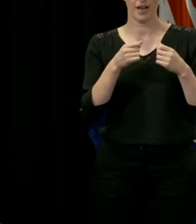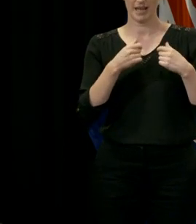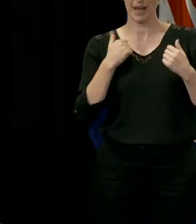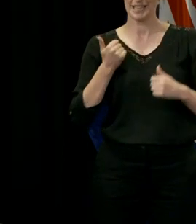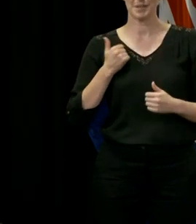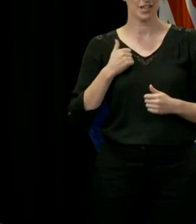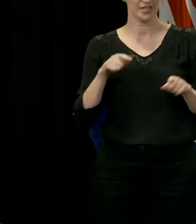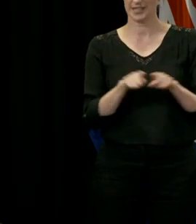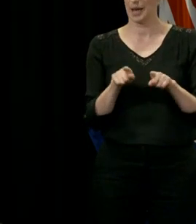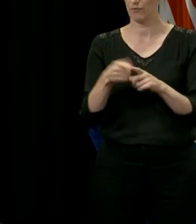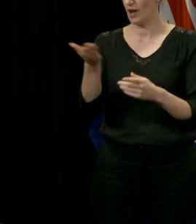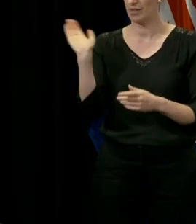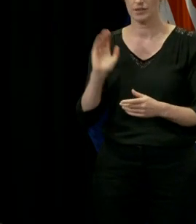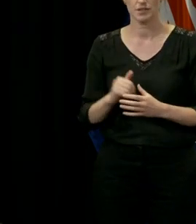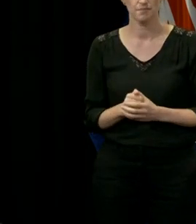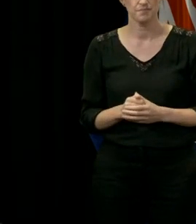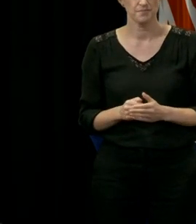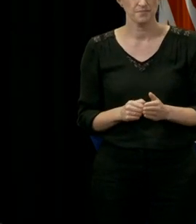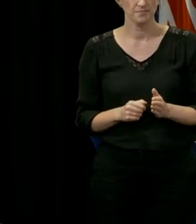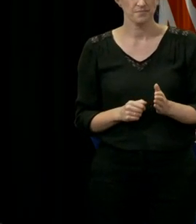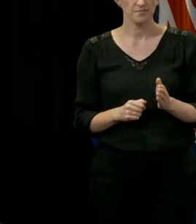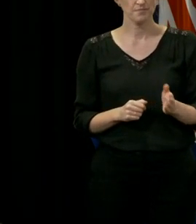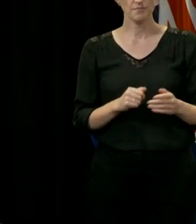If someone's recovered from